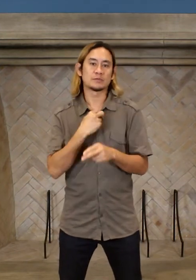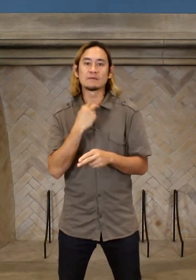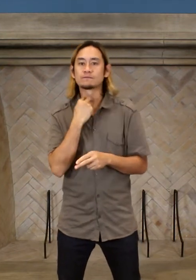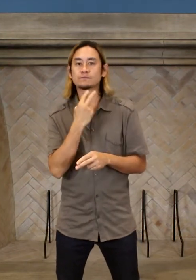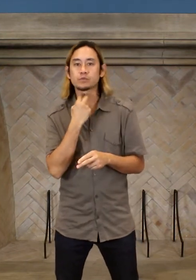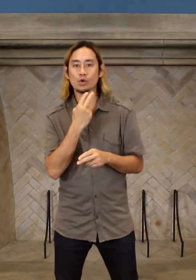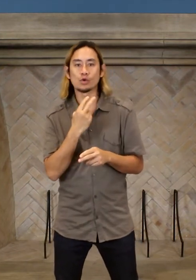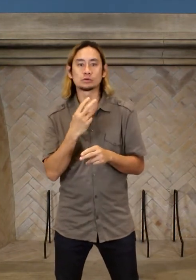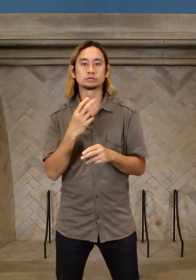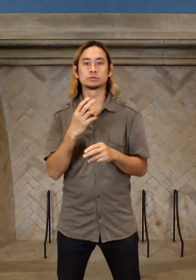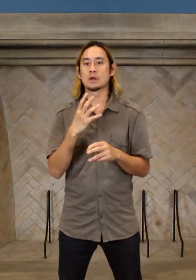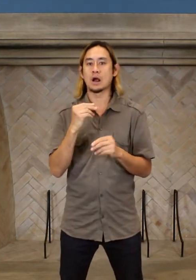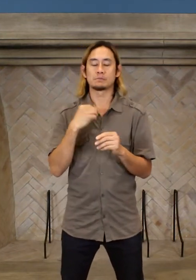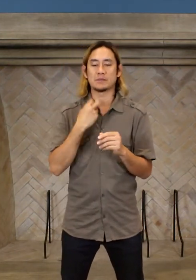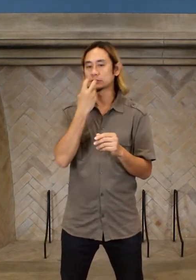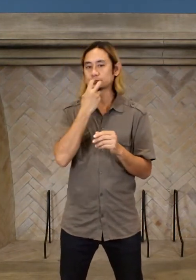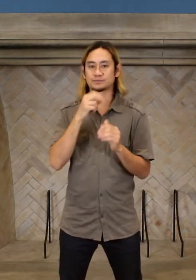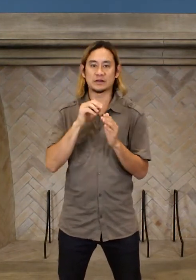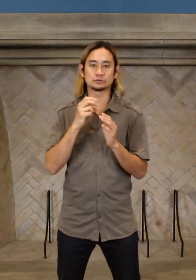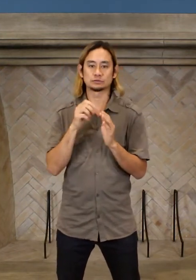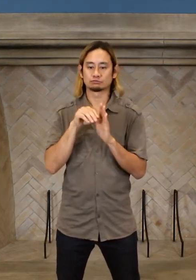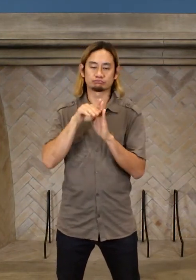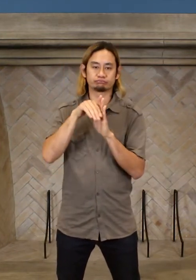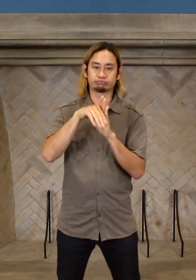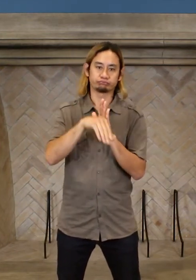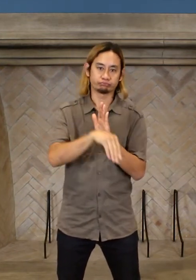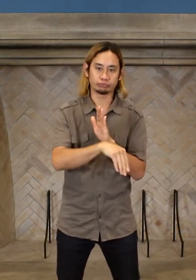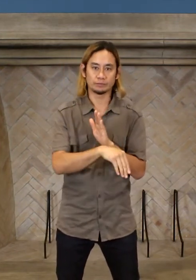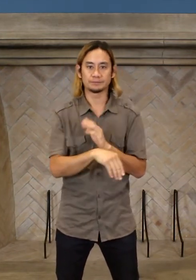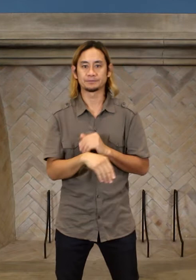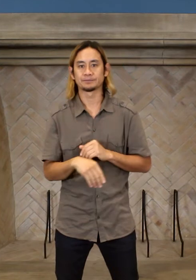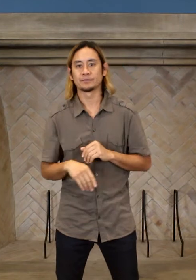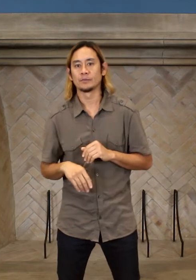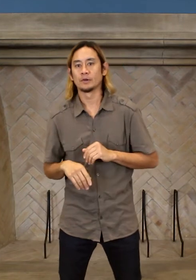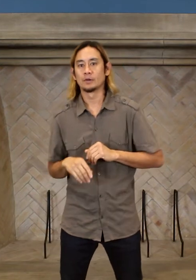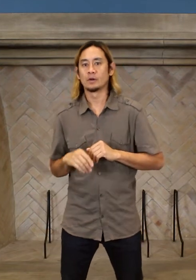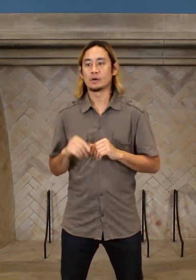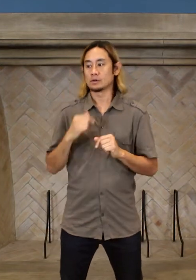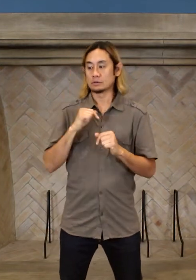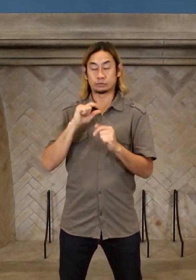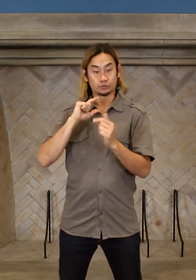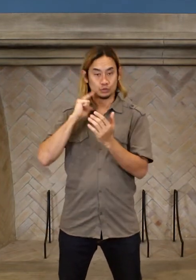That's when I stopped using my voice and my voicing skills started to decline.